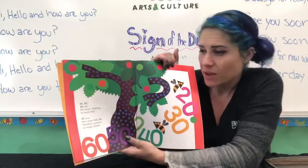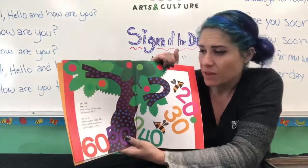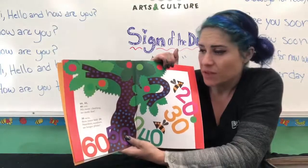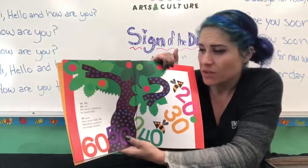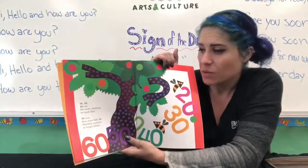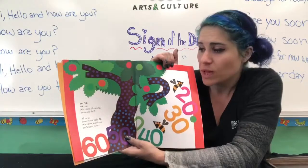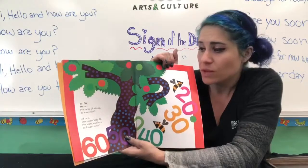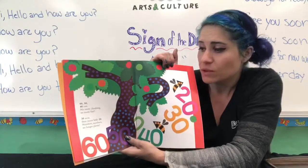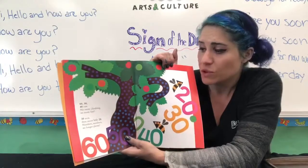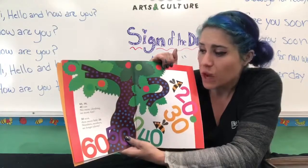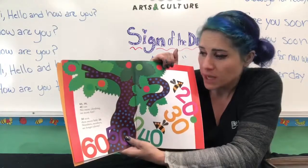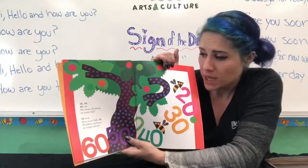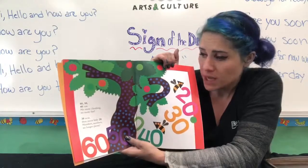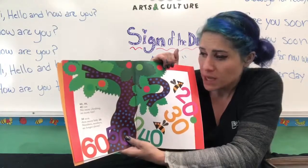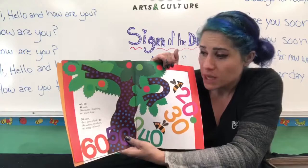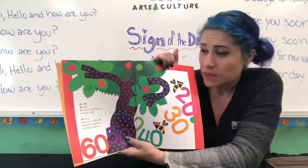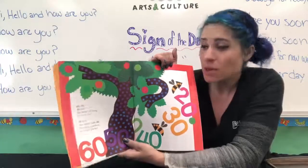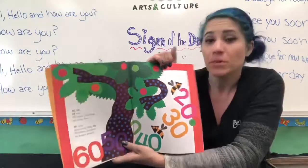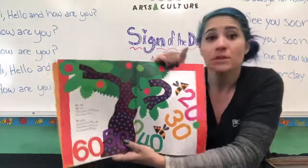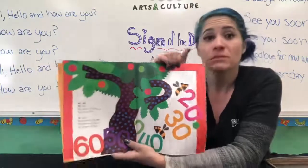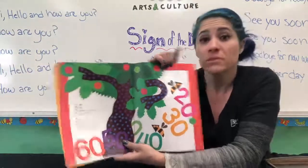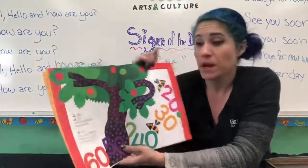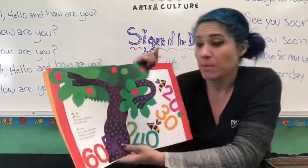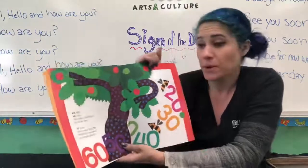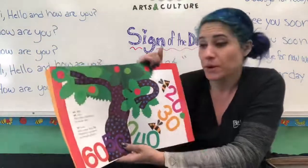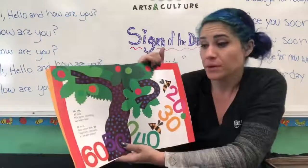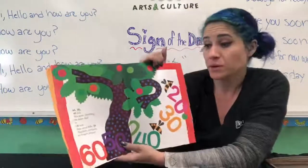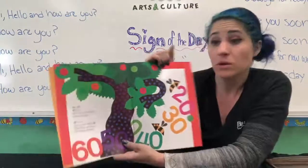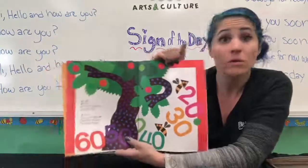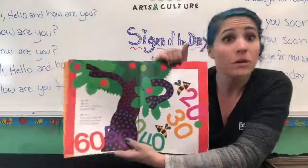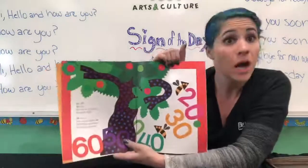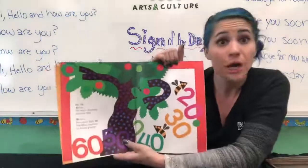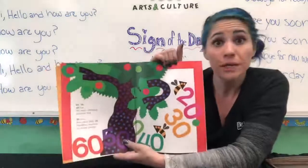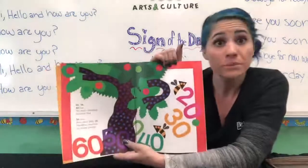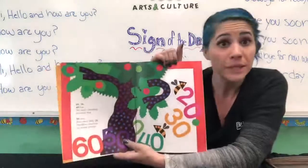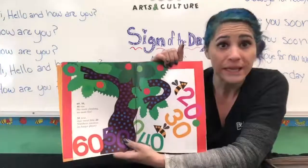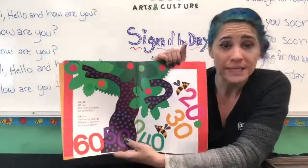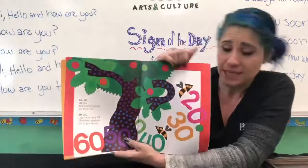then sweet little 20. Numbers, numbers, no longer plenty.